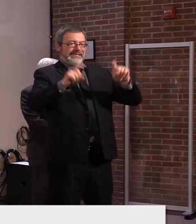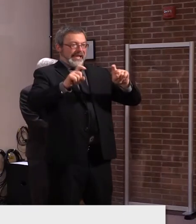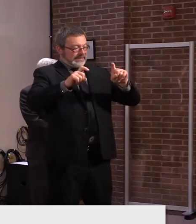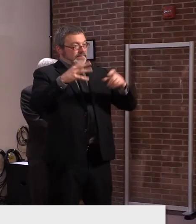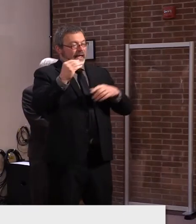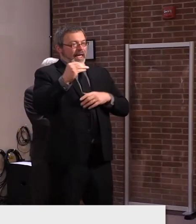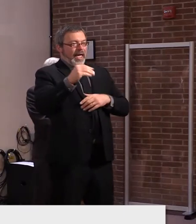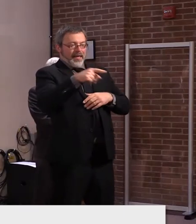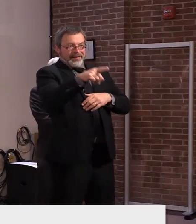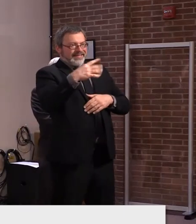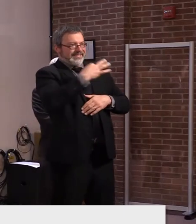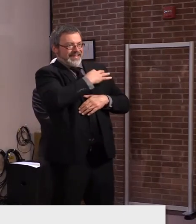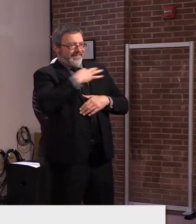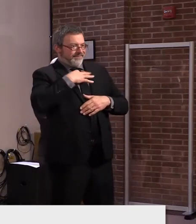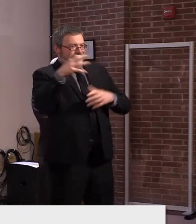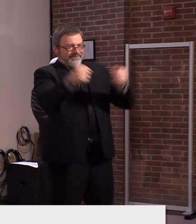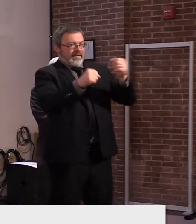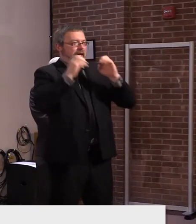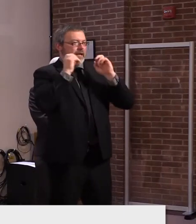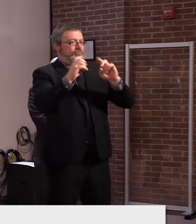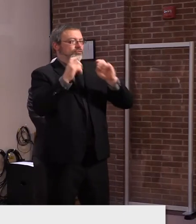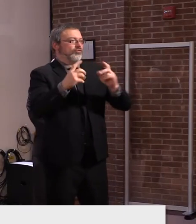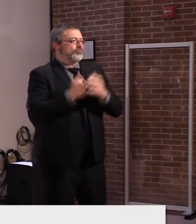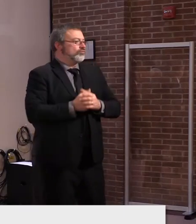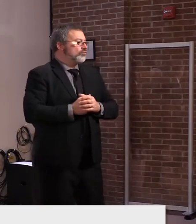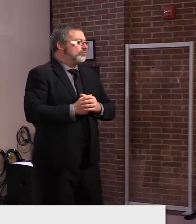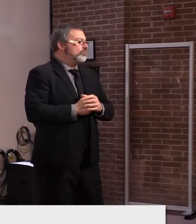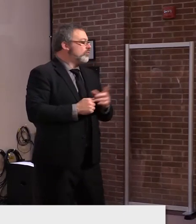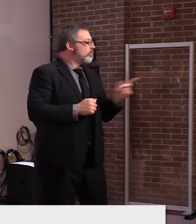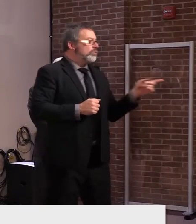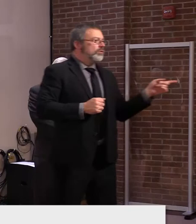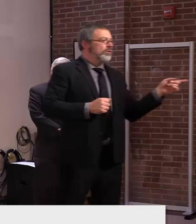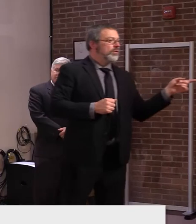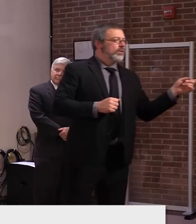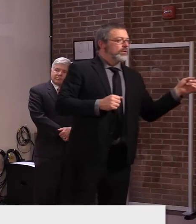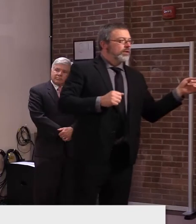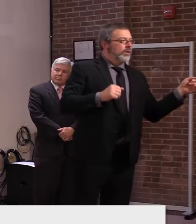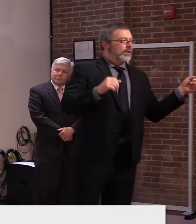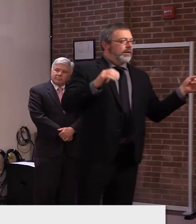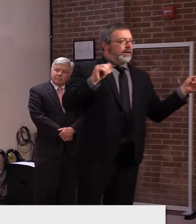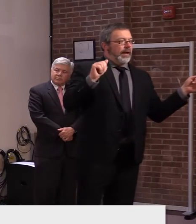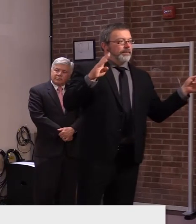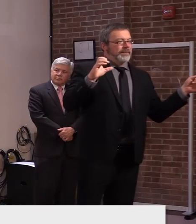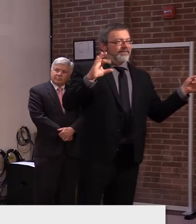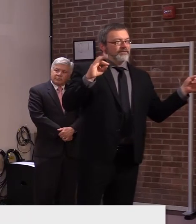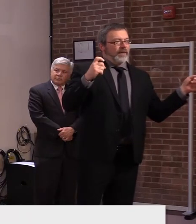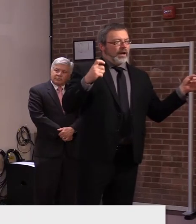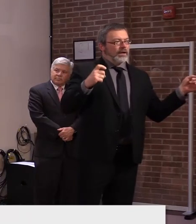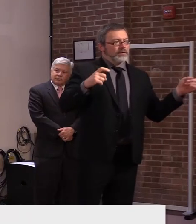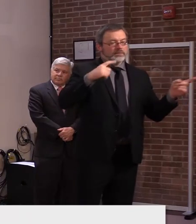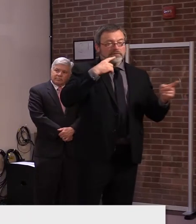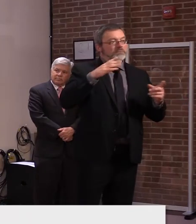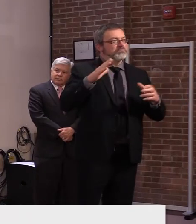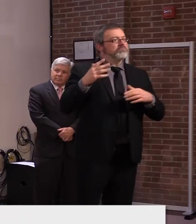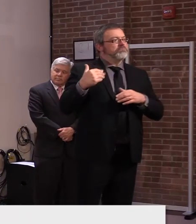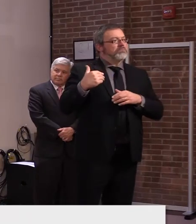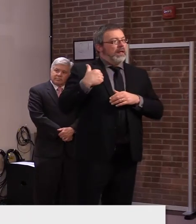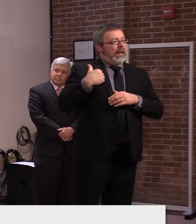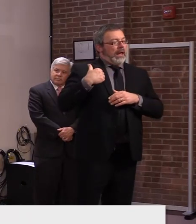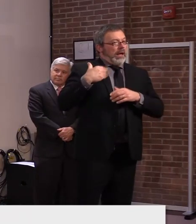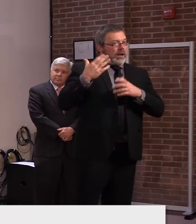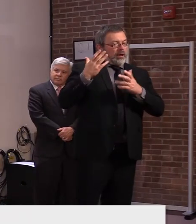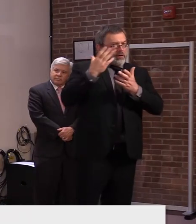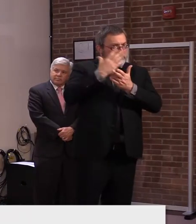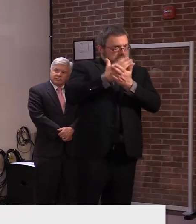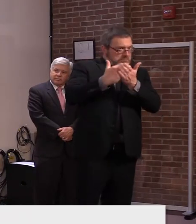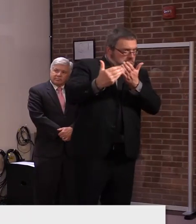couple of weeks before the first test to stay launches or goes live everywhere? Well, as I mentioned, it's sort of on an individual